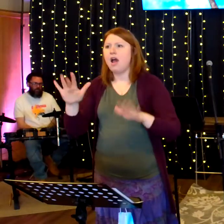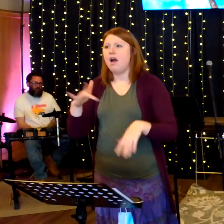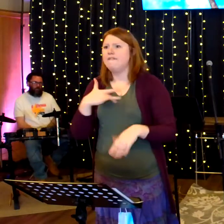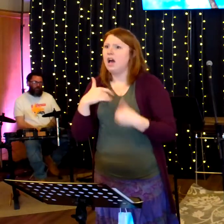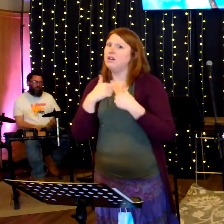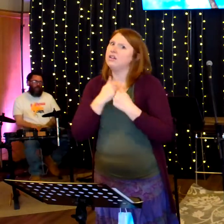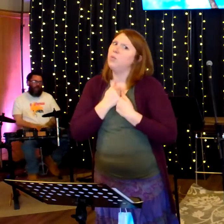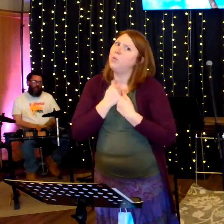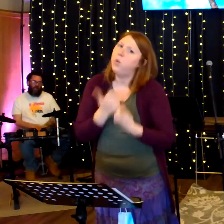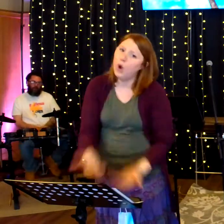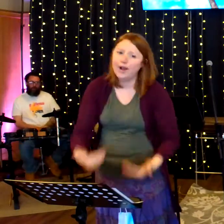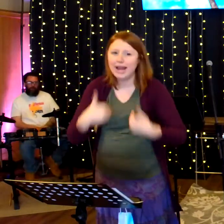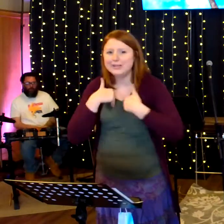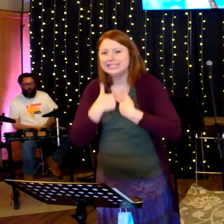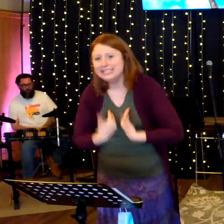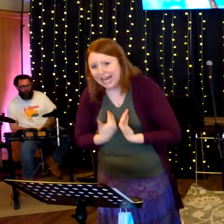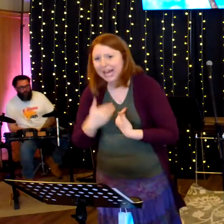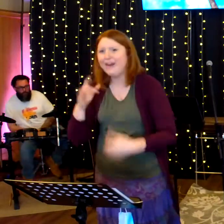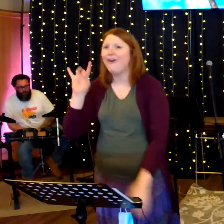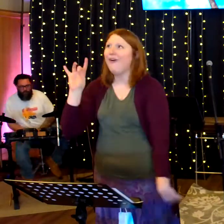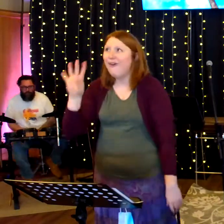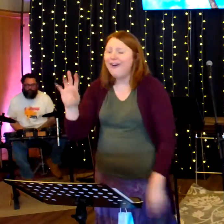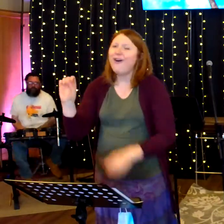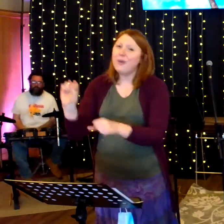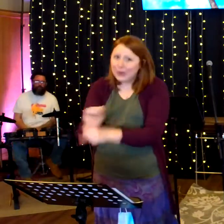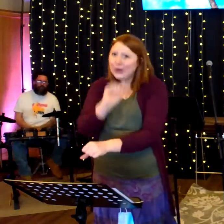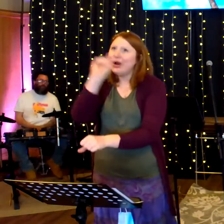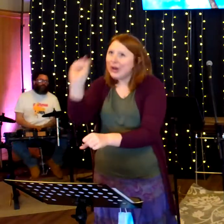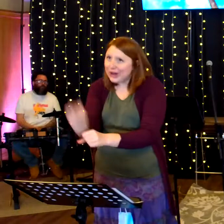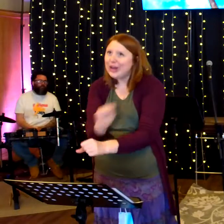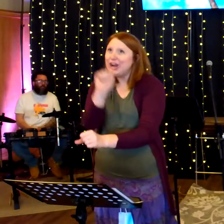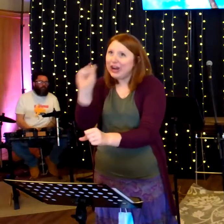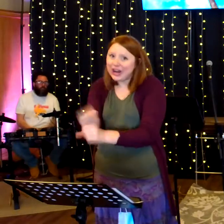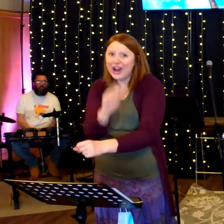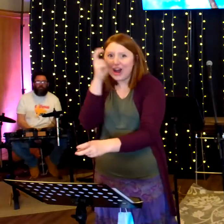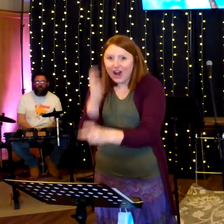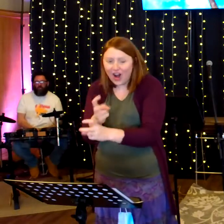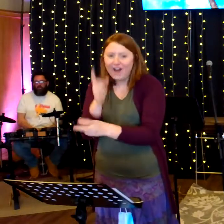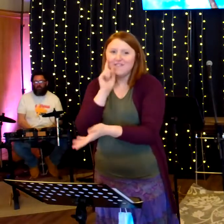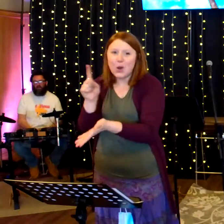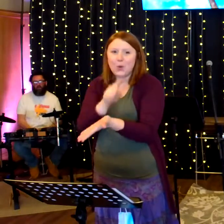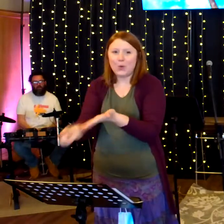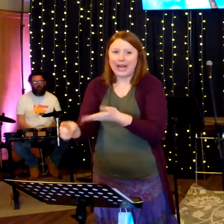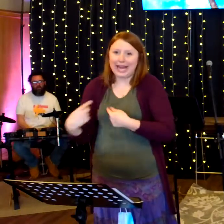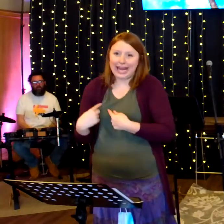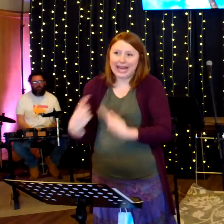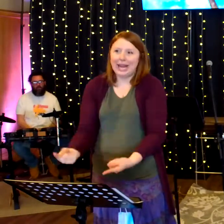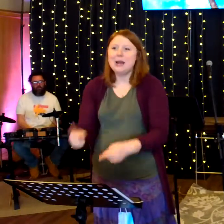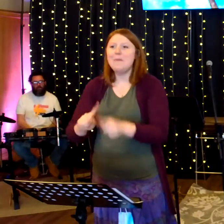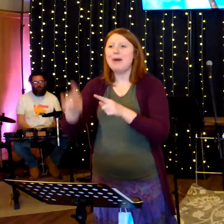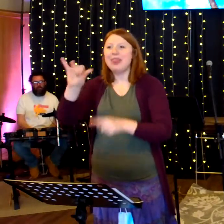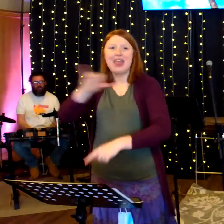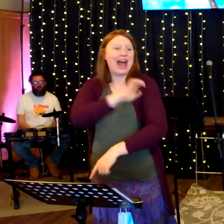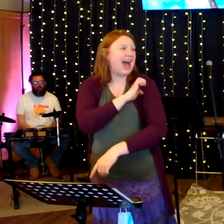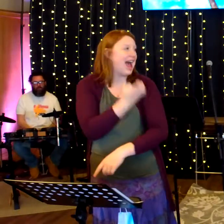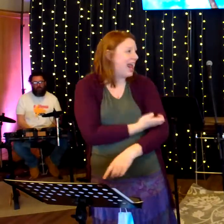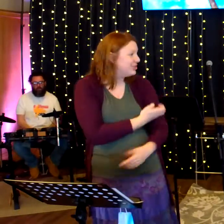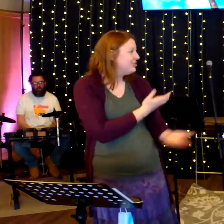pretty worn out, you know. We've been working really hard for a little while now, but oh man, that energy was amazing.